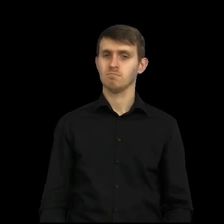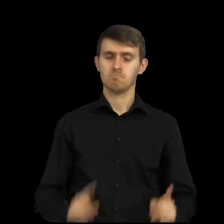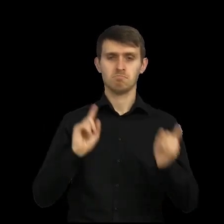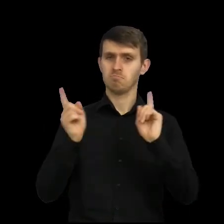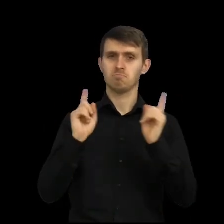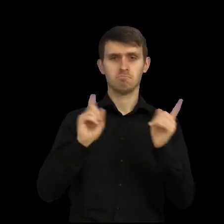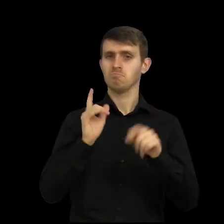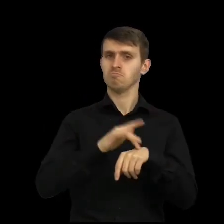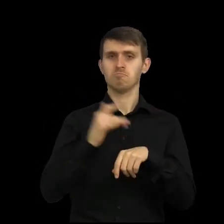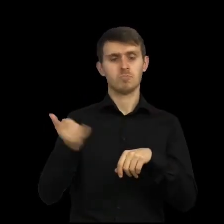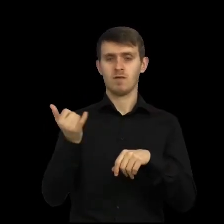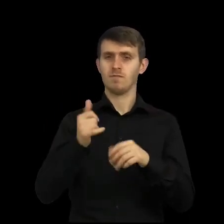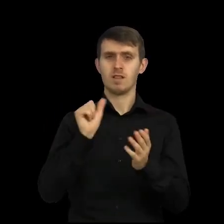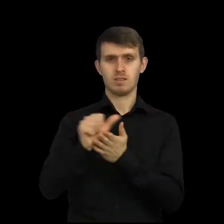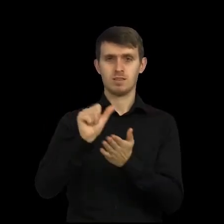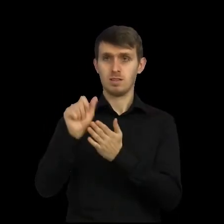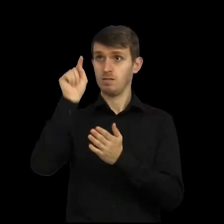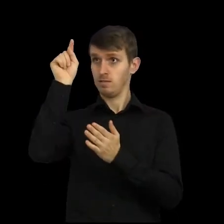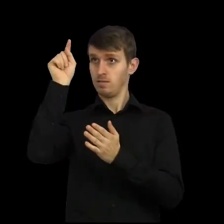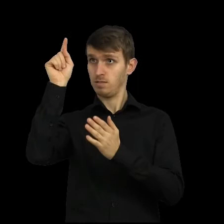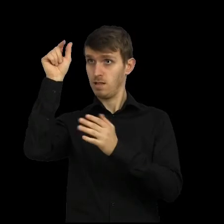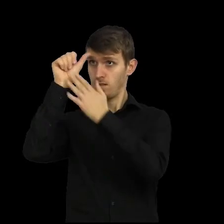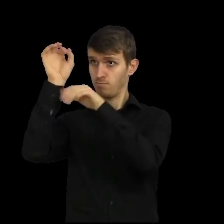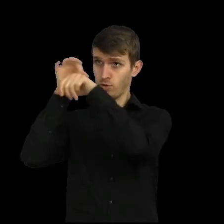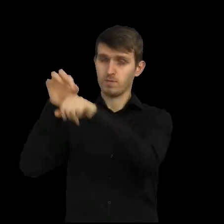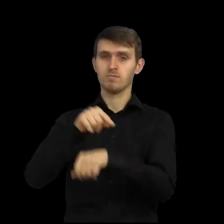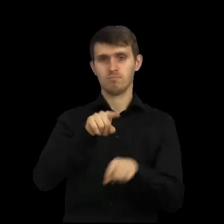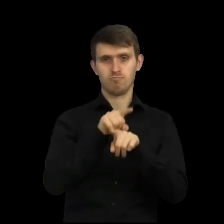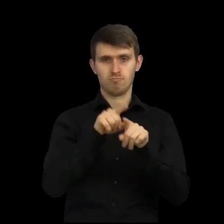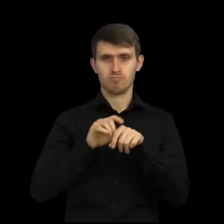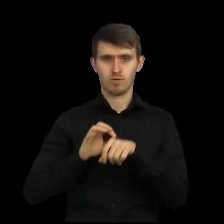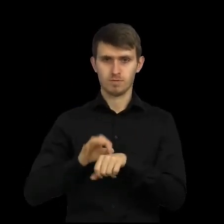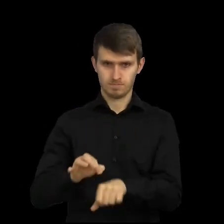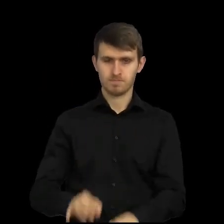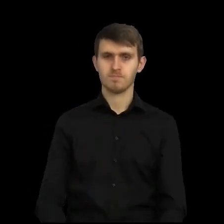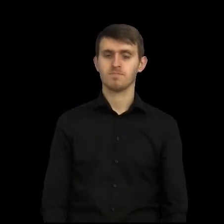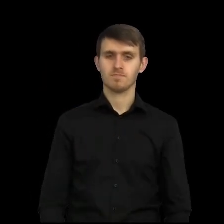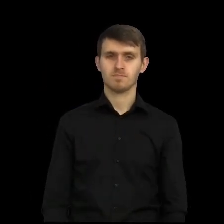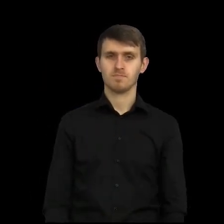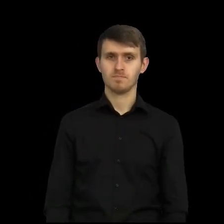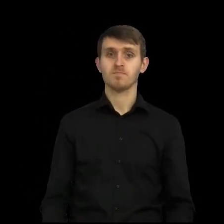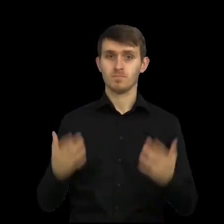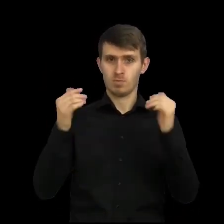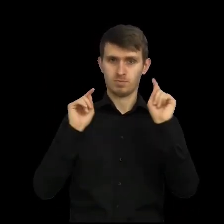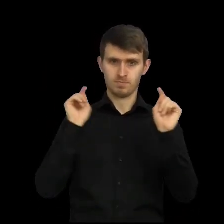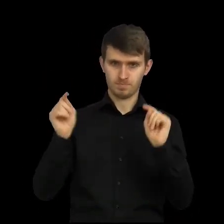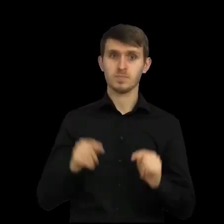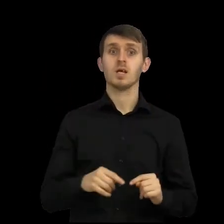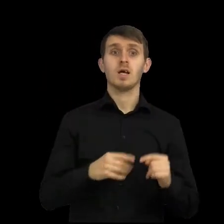either case, if you took its absolute value, you would get 11. Now let's just solve each of these equations. Over here, we can add 5 to both